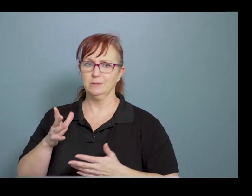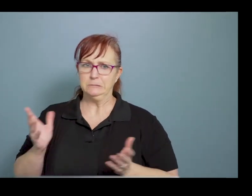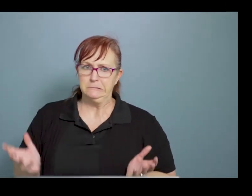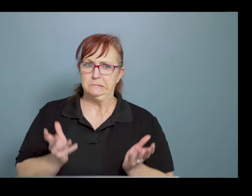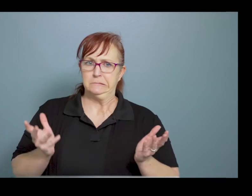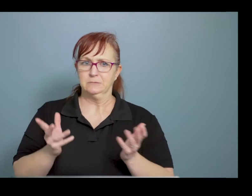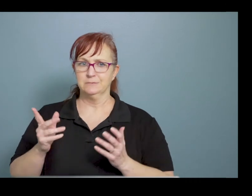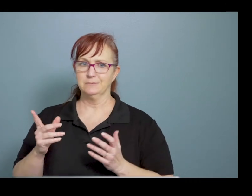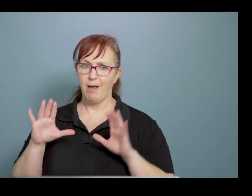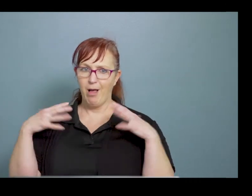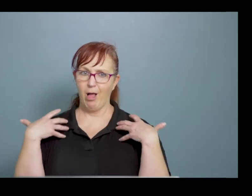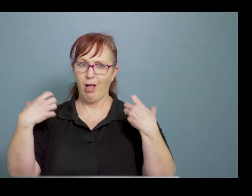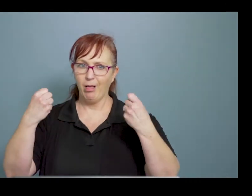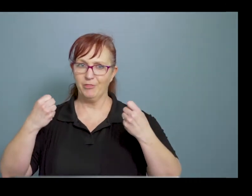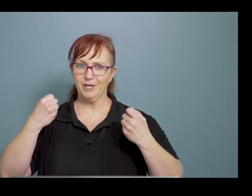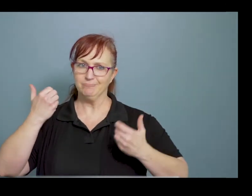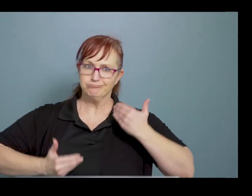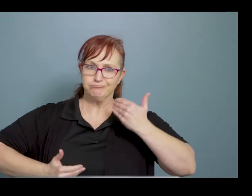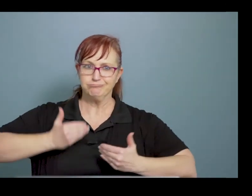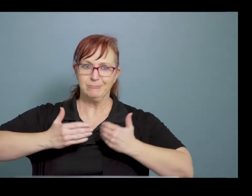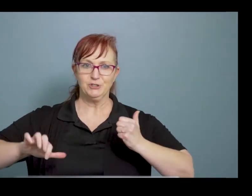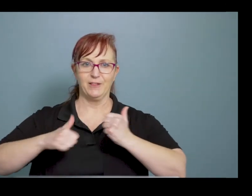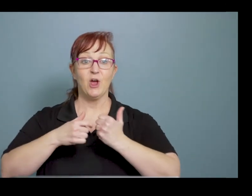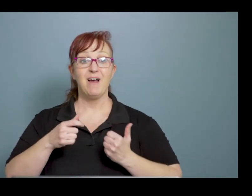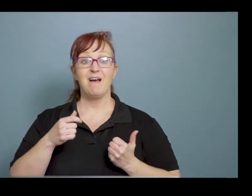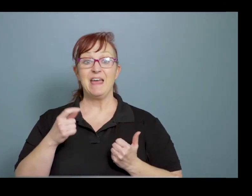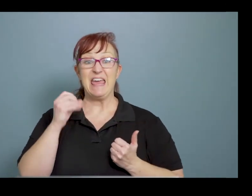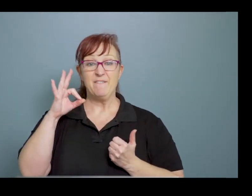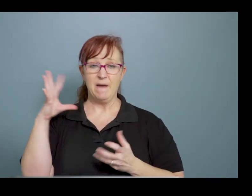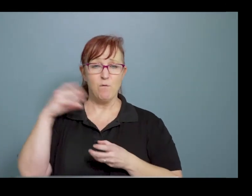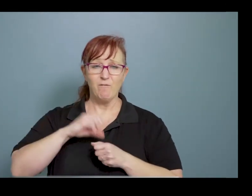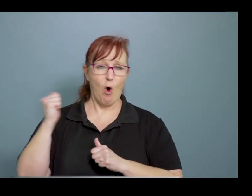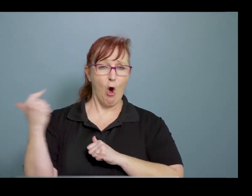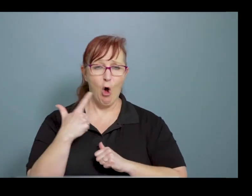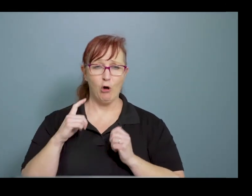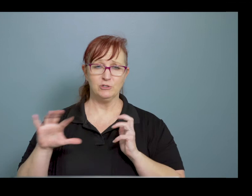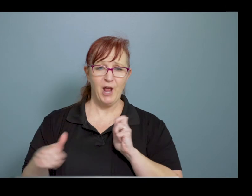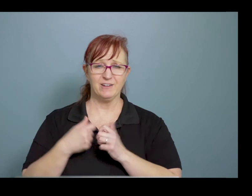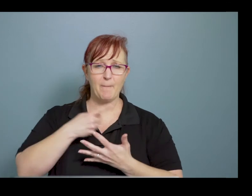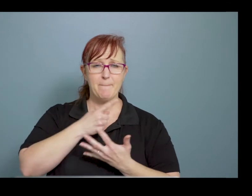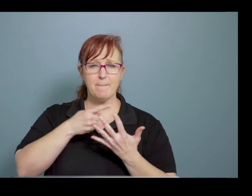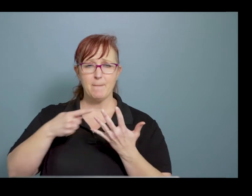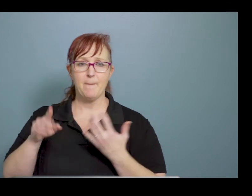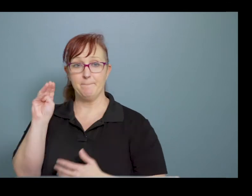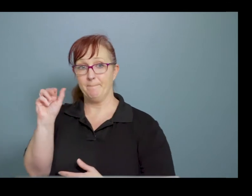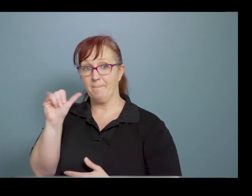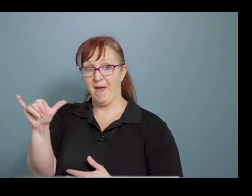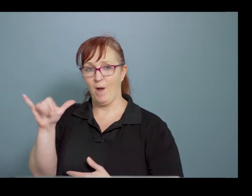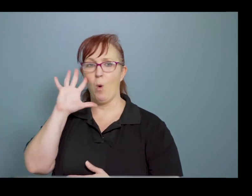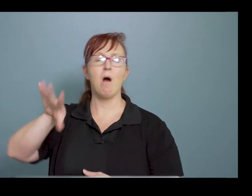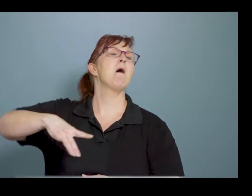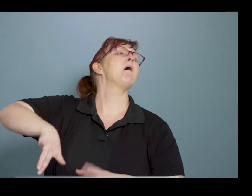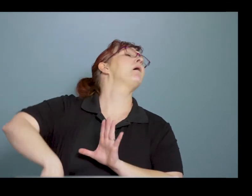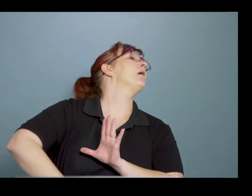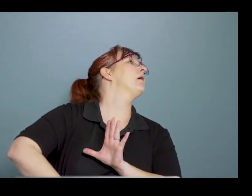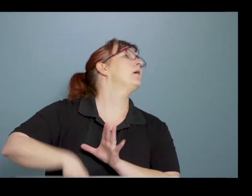And yeah, just a reminder, we will have the grand prize drawing in May. So look forward to that,